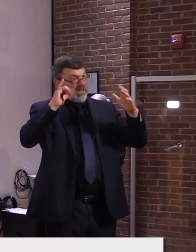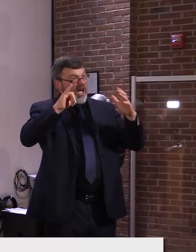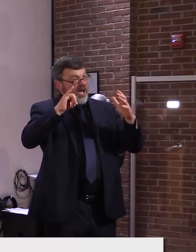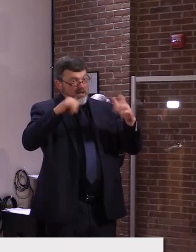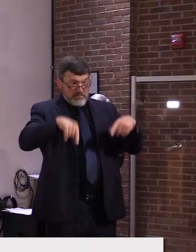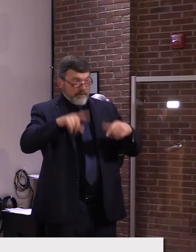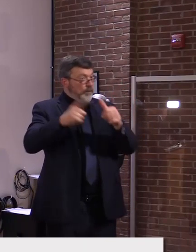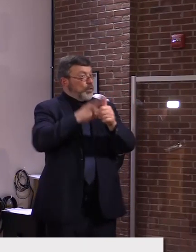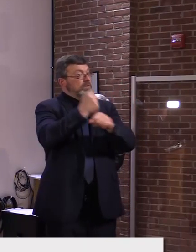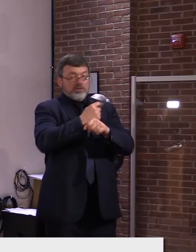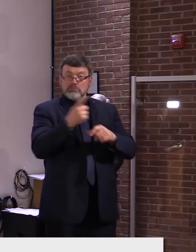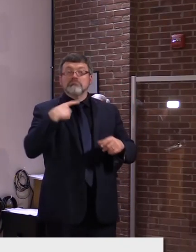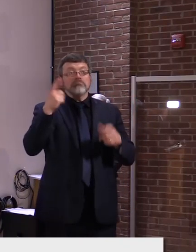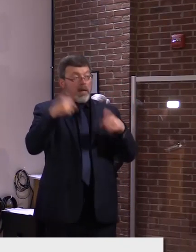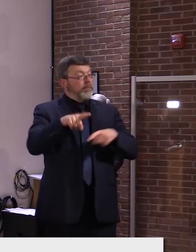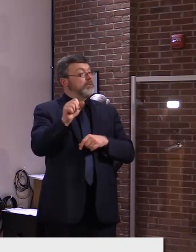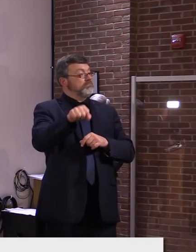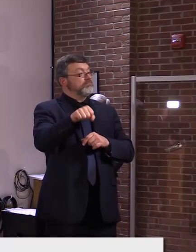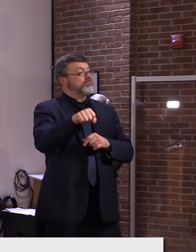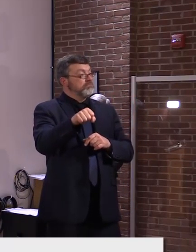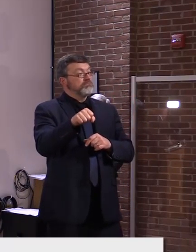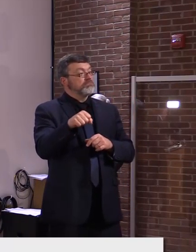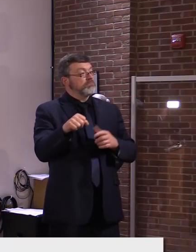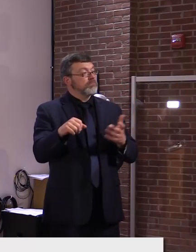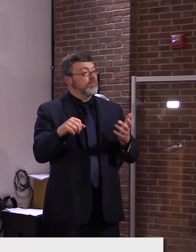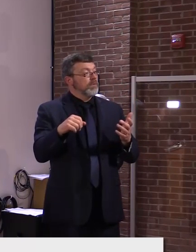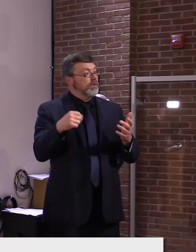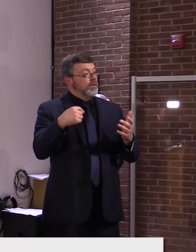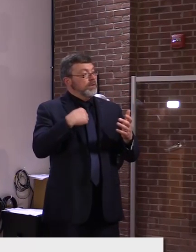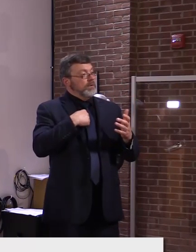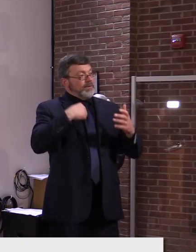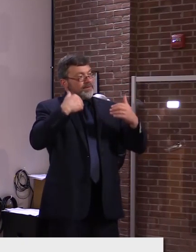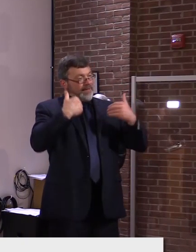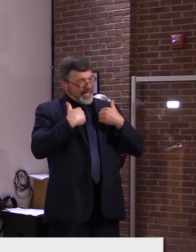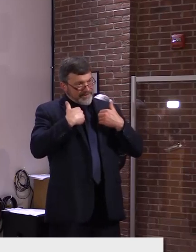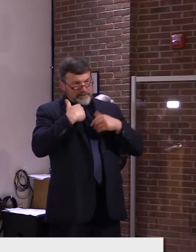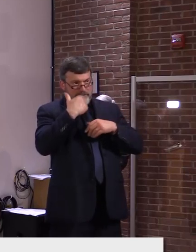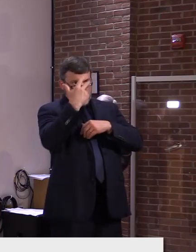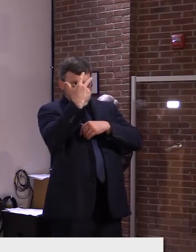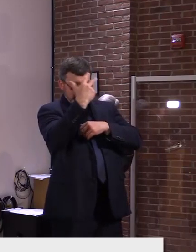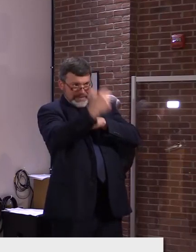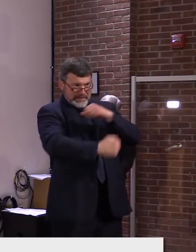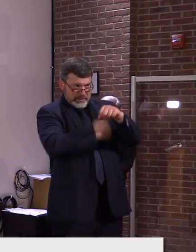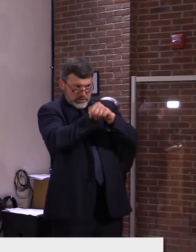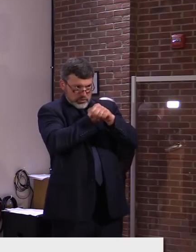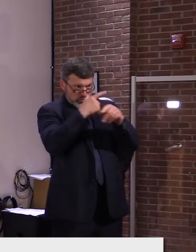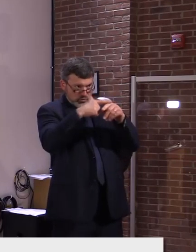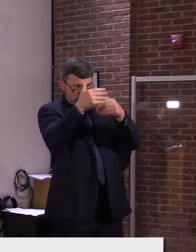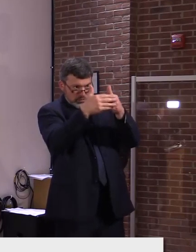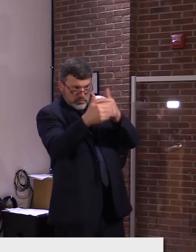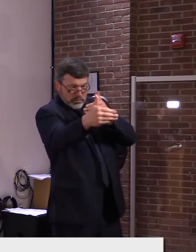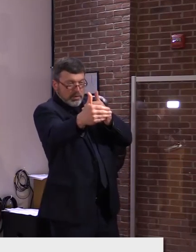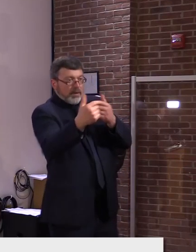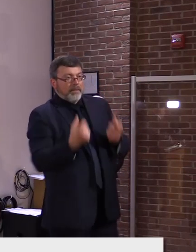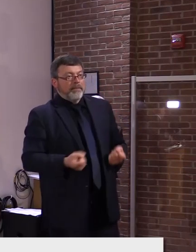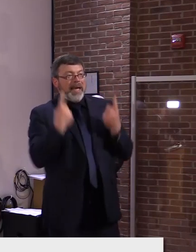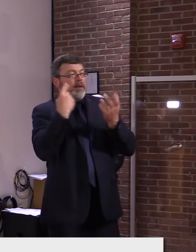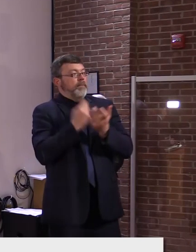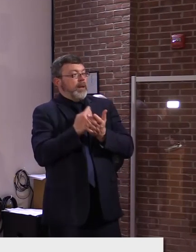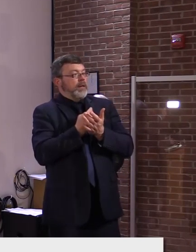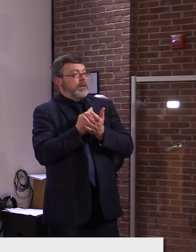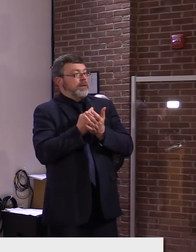My approach had been, because we had 3 years to spend this money that we're receiving from Congress, ARPA money, was a